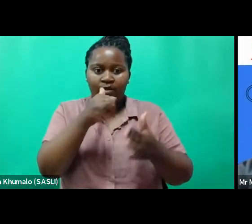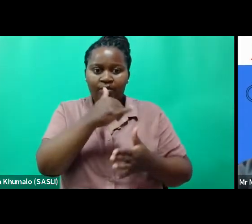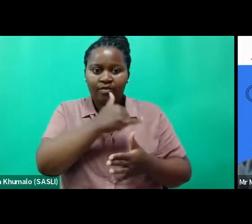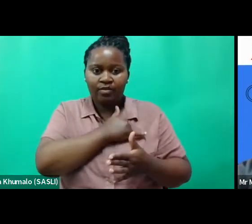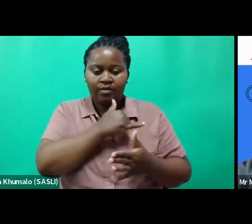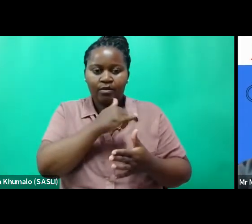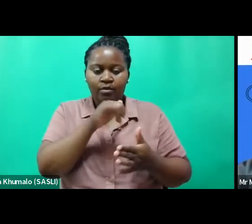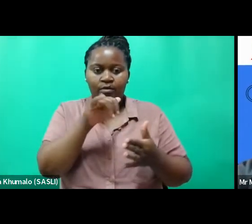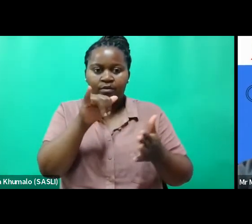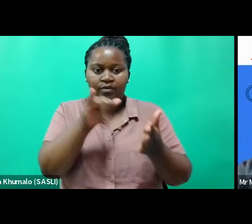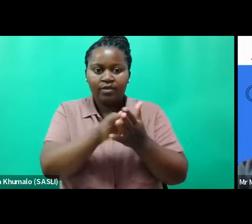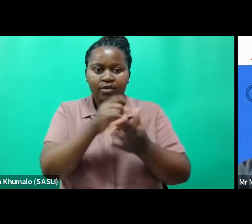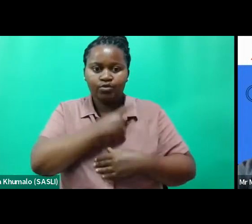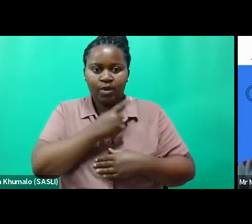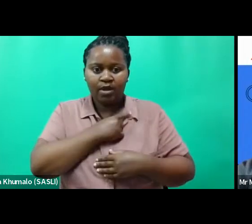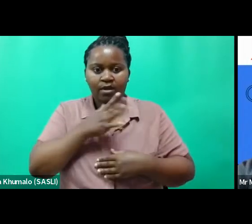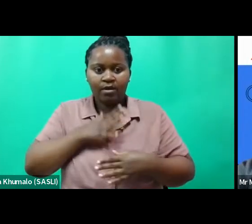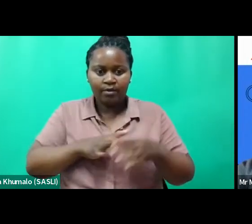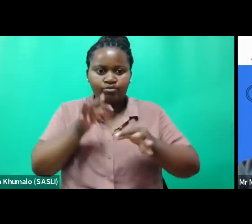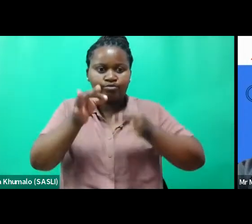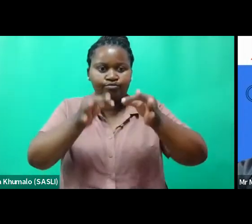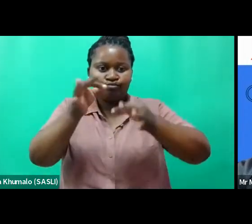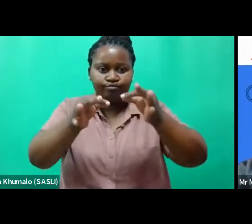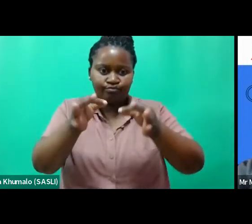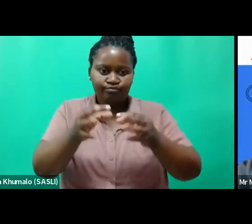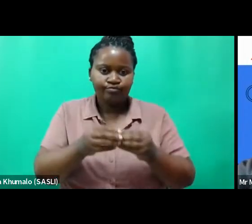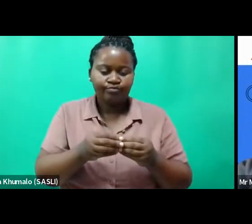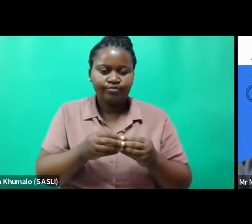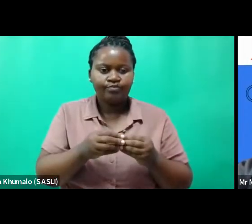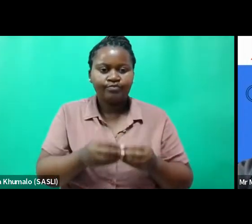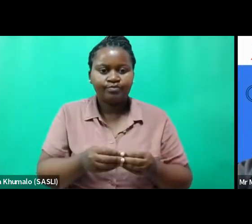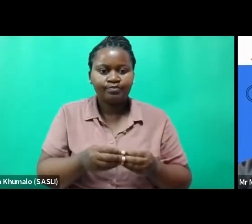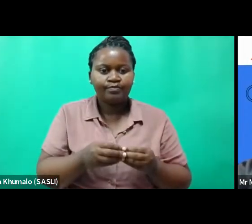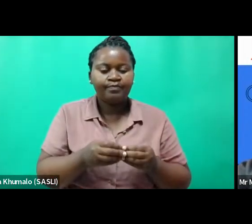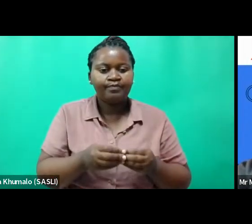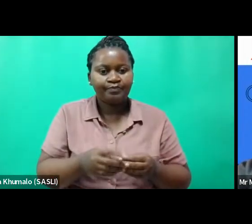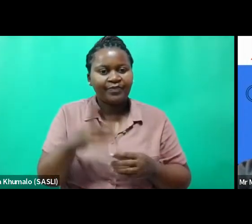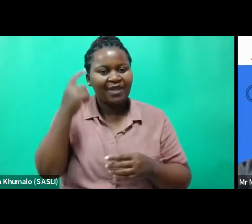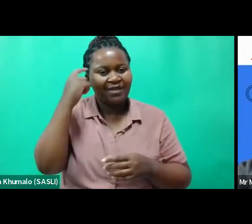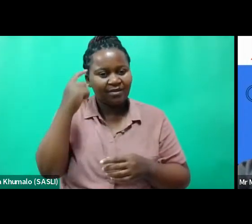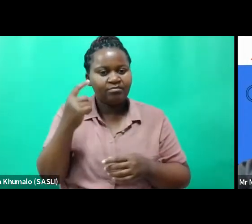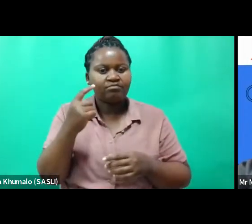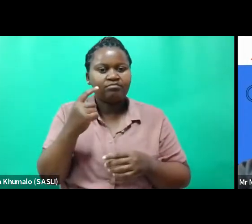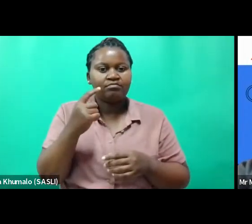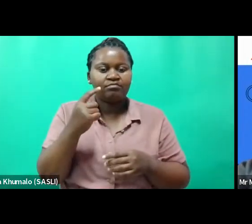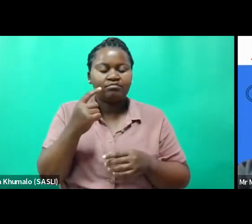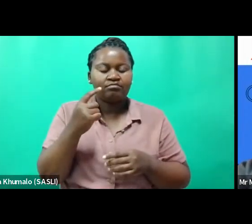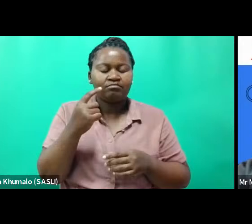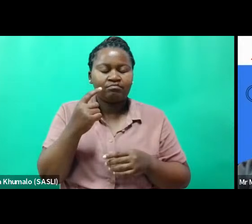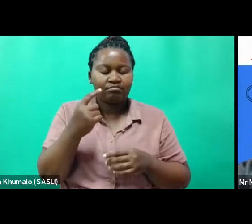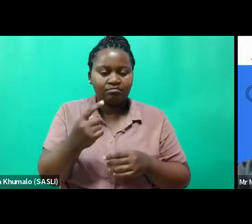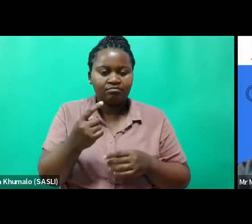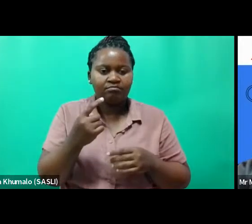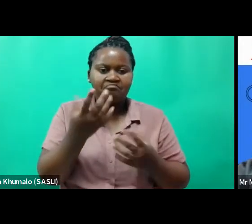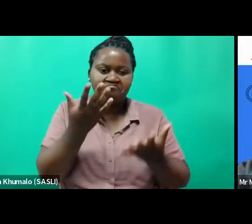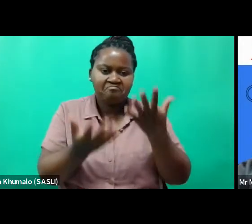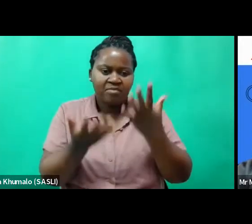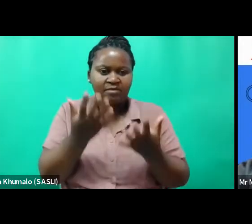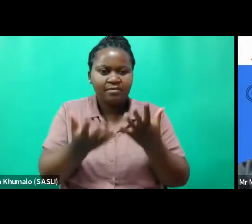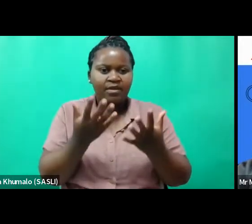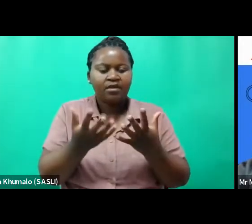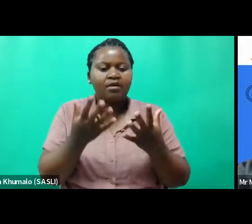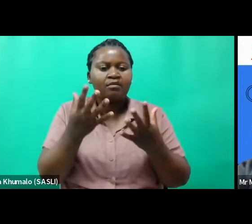that. And basically, I think that is it. I think lastly, perhaps, could we